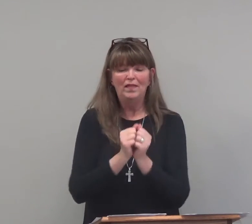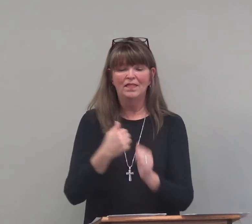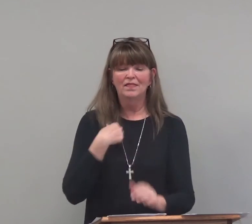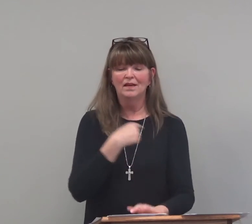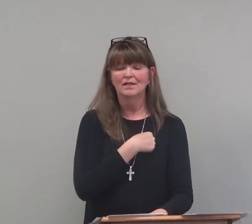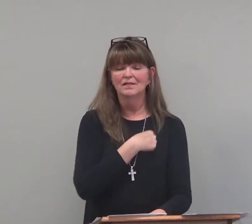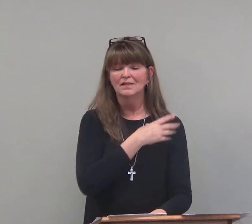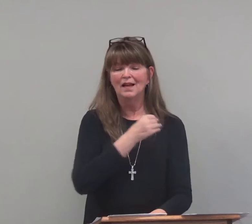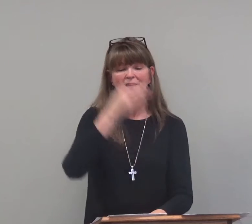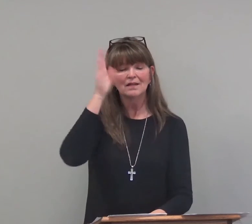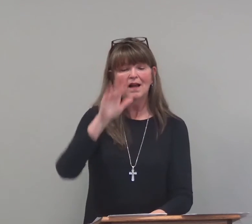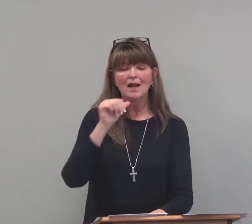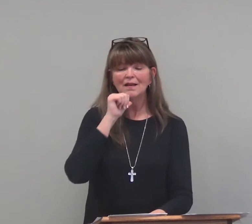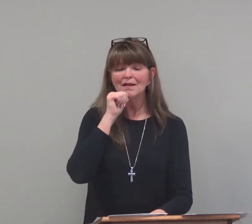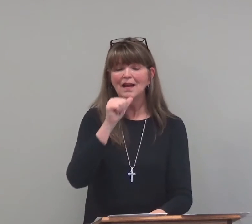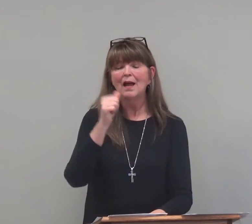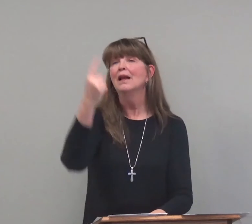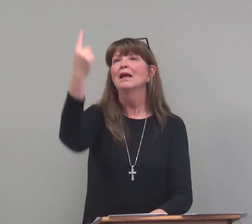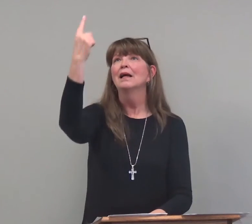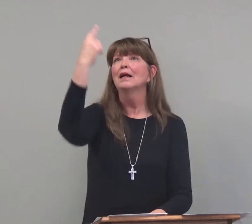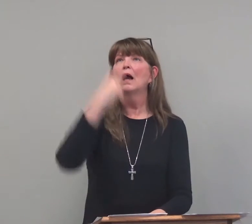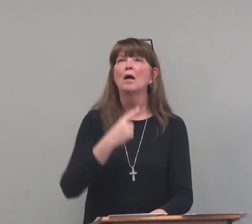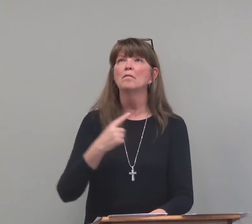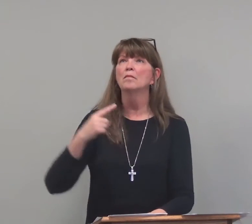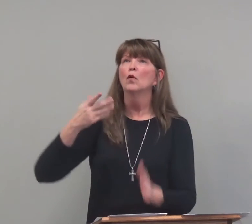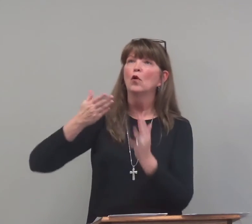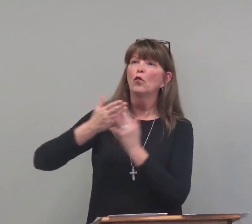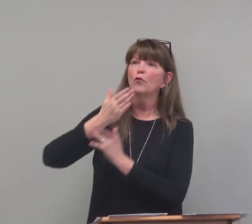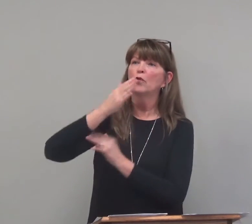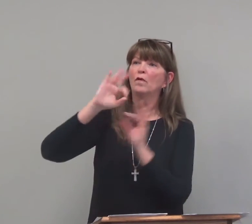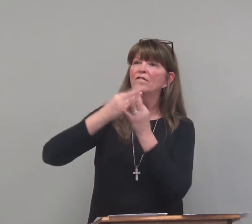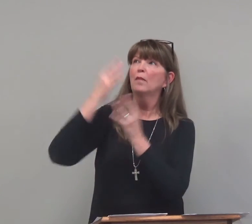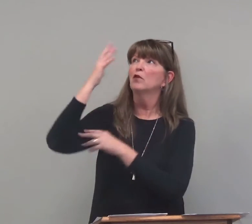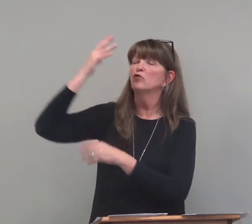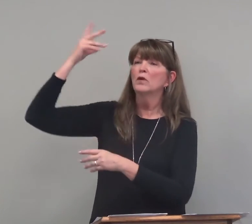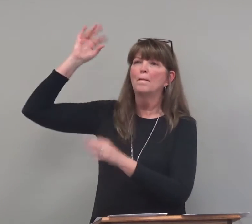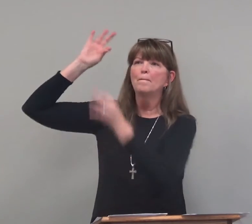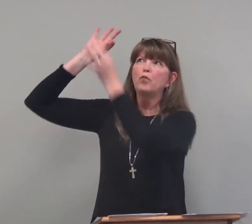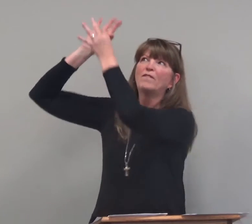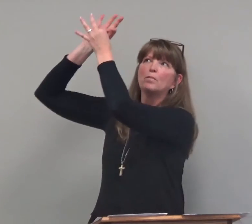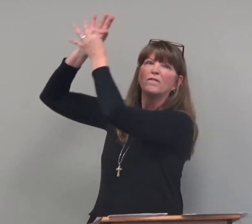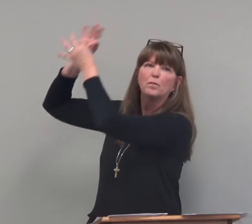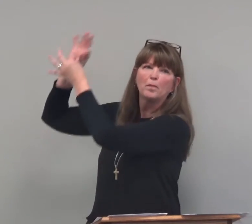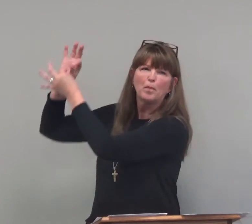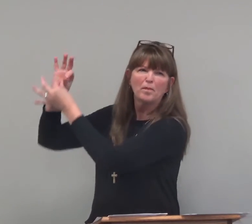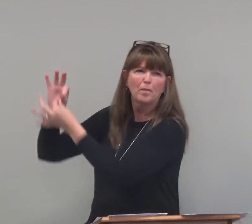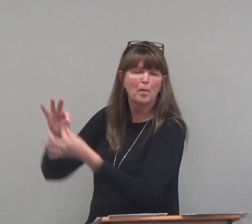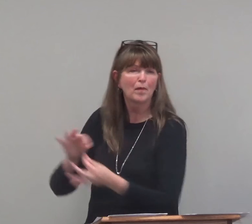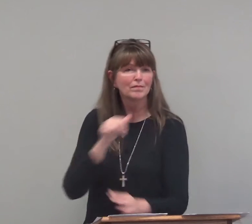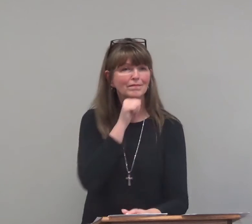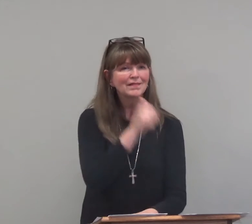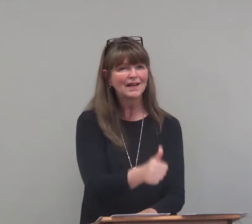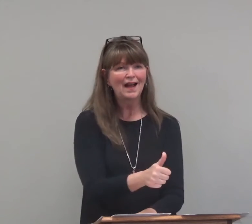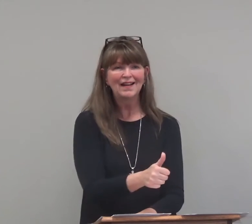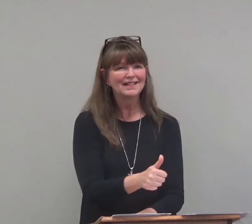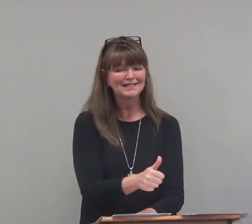be born with us. God did not come through a perfect